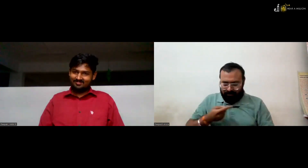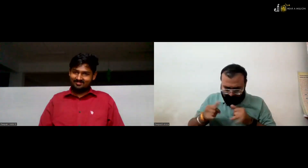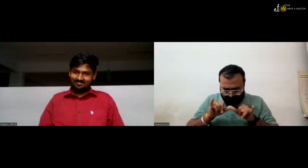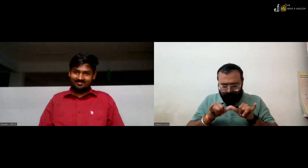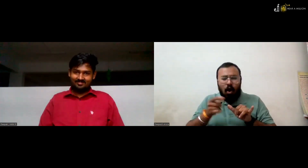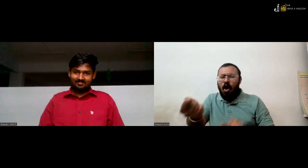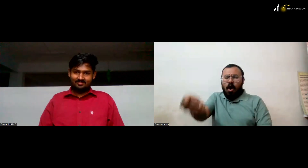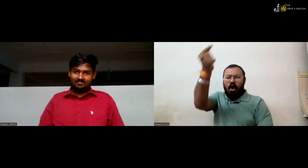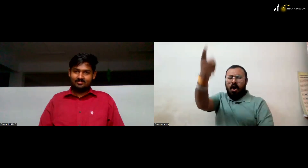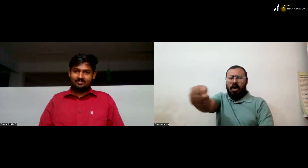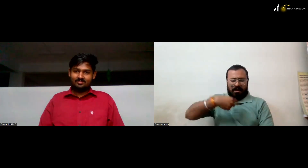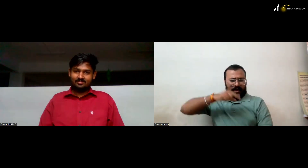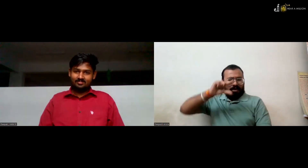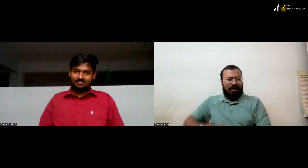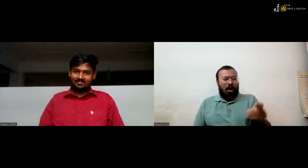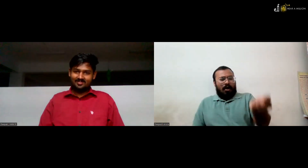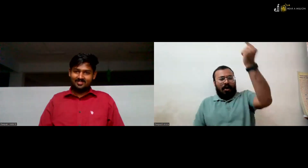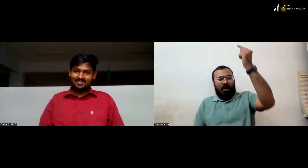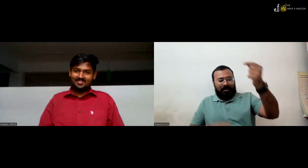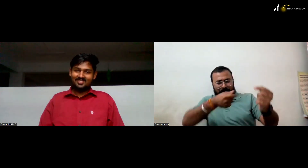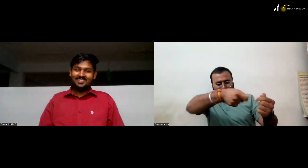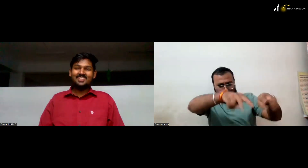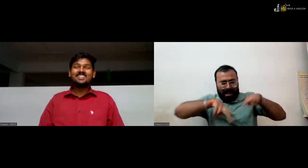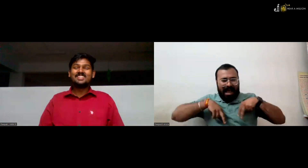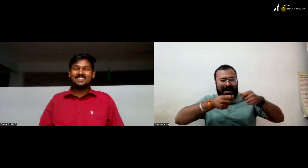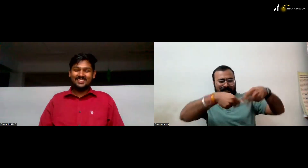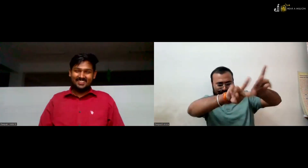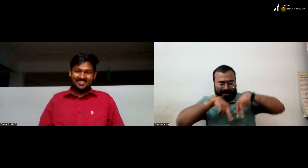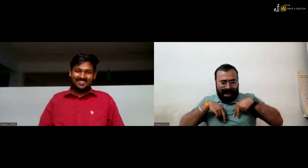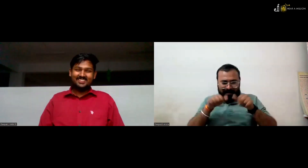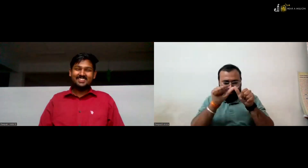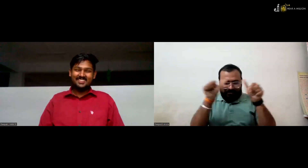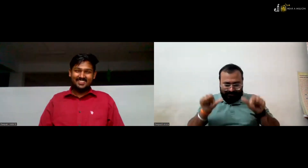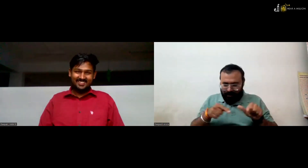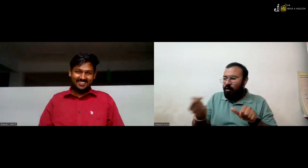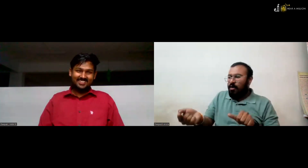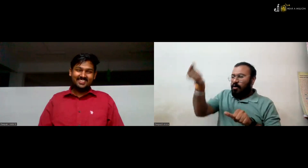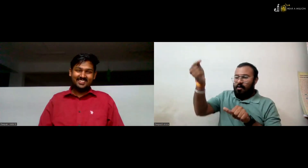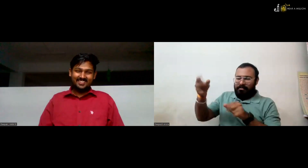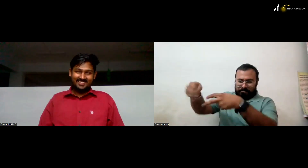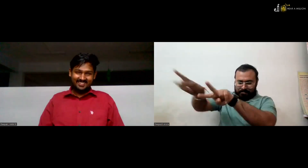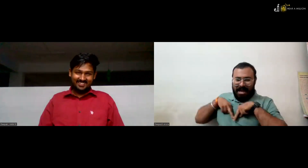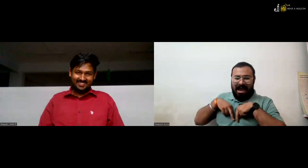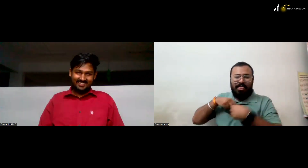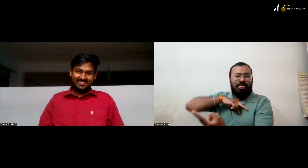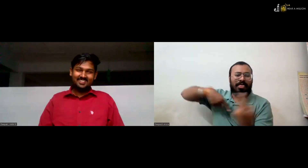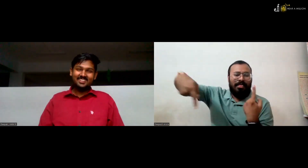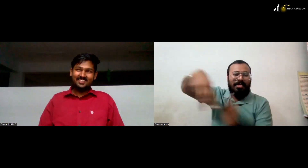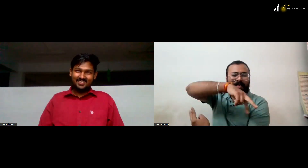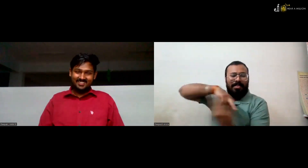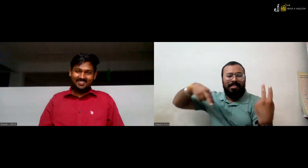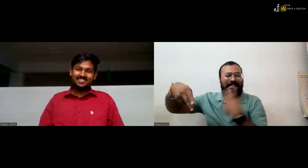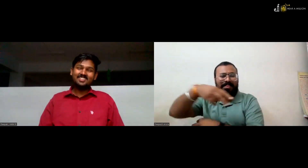120, and then third person paid 300, then they will say you paid much, I paid less. Then they will say that you have to pay